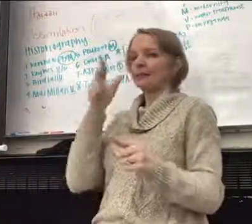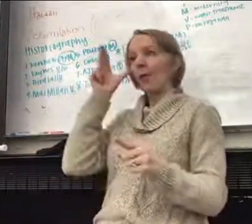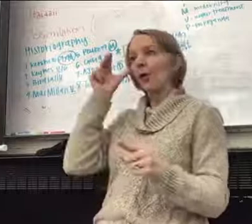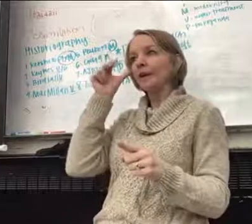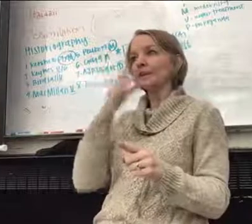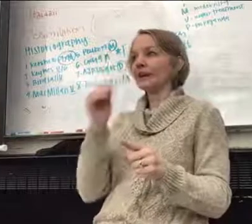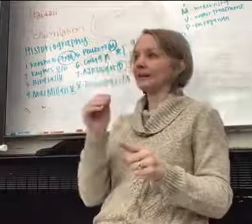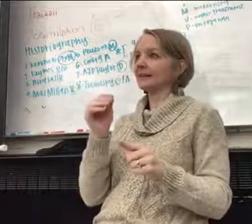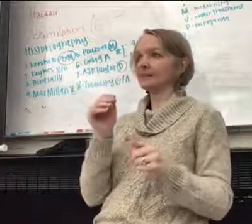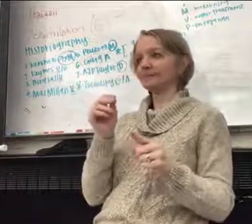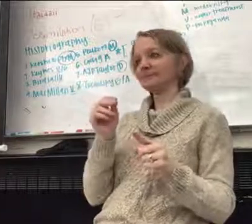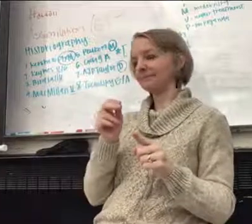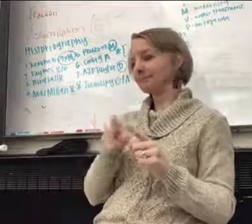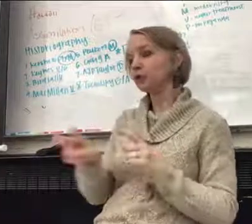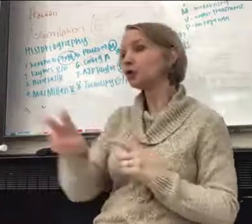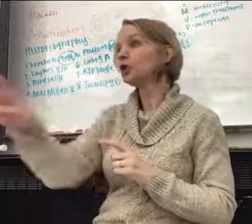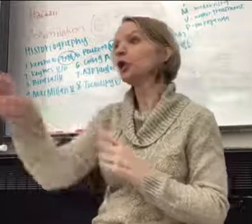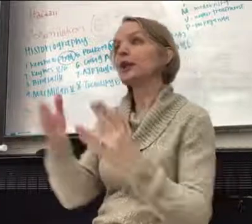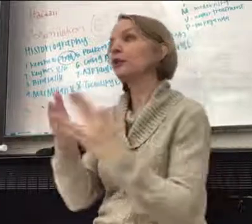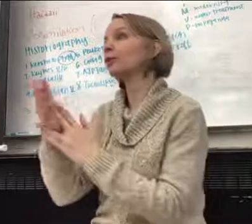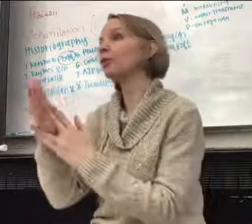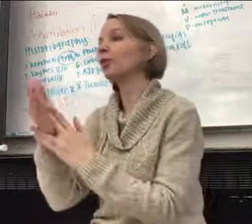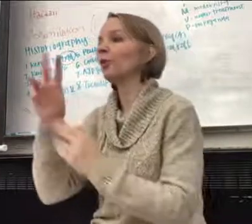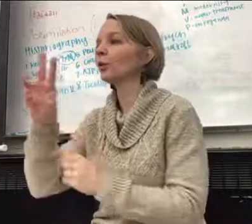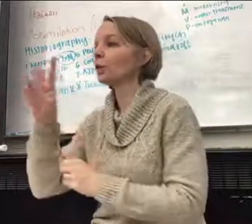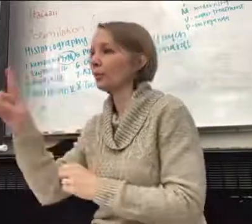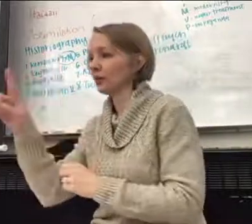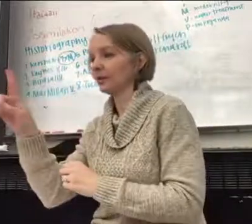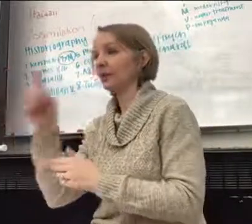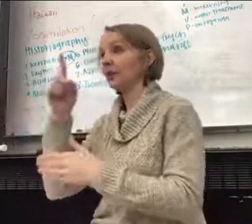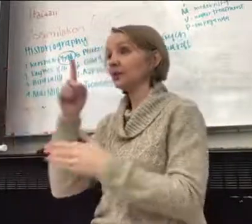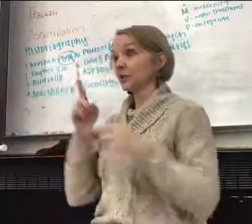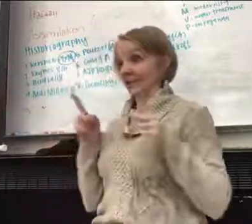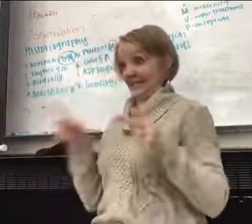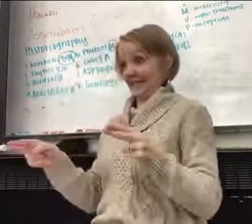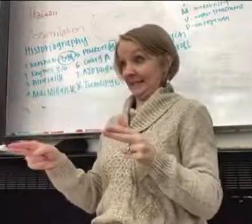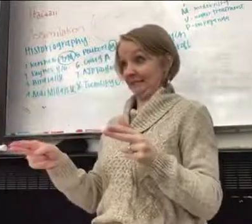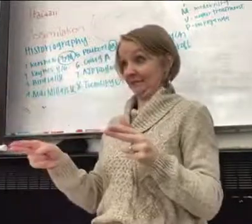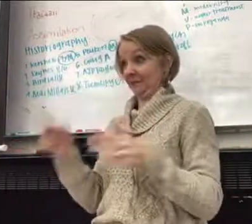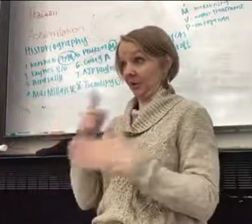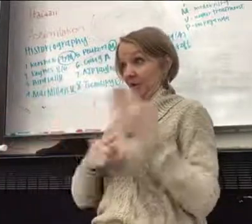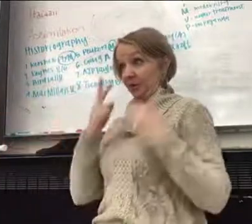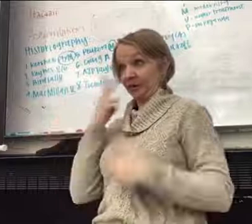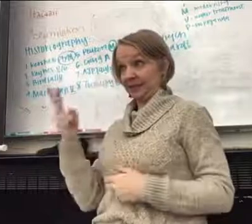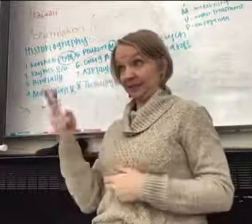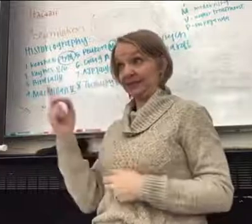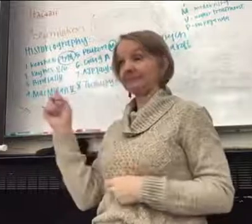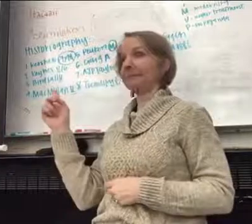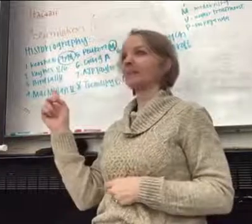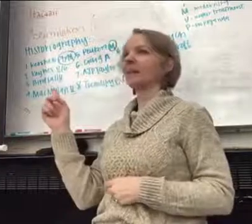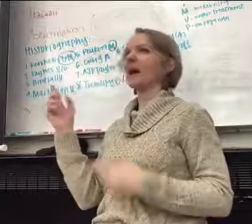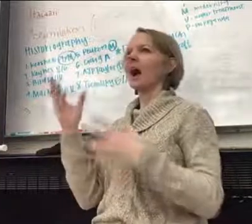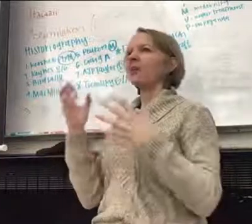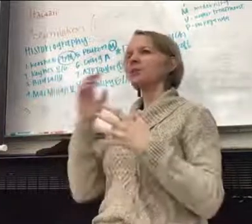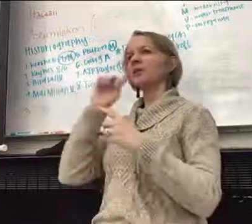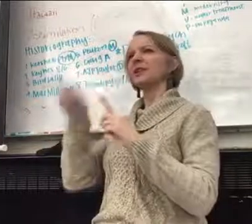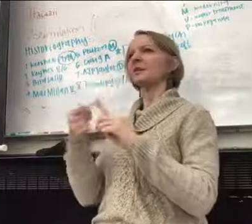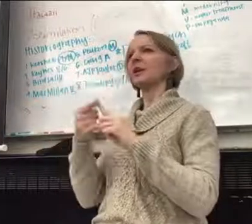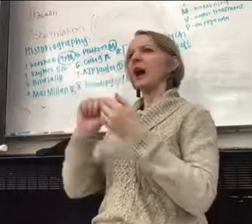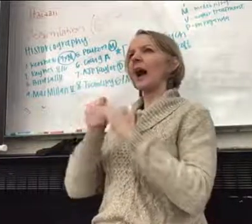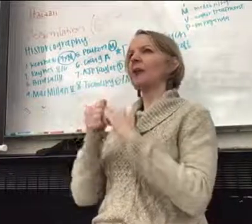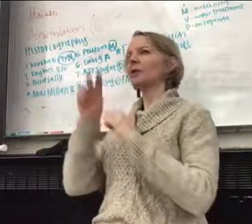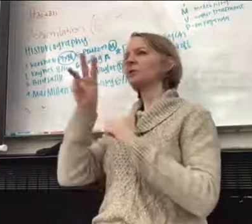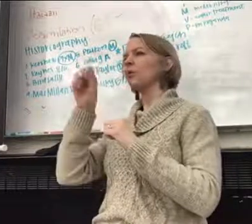through World War I. So what you're going to see in this clip that we're about to see is I want you to think, how does